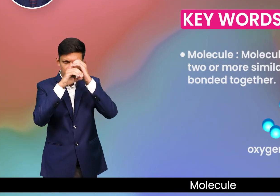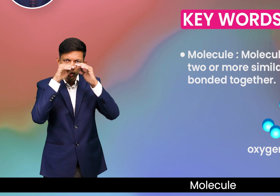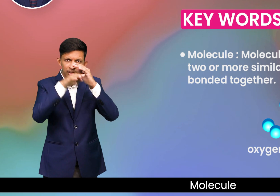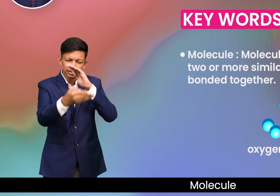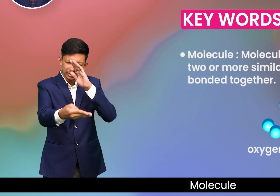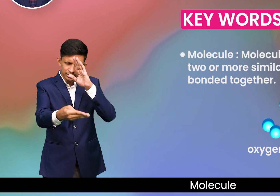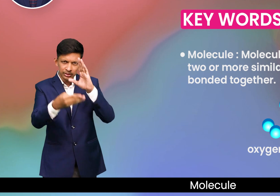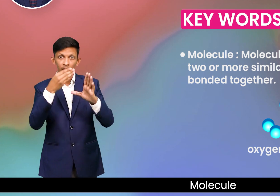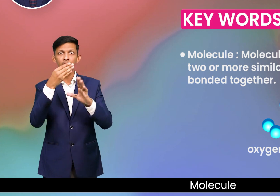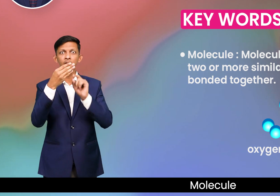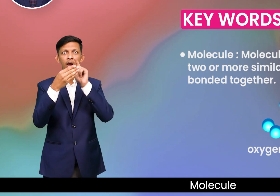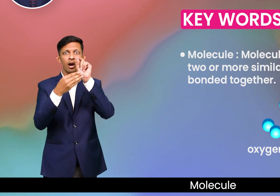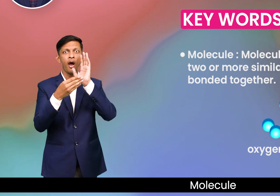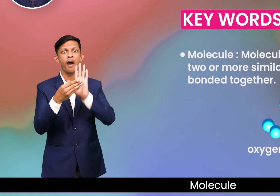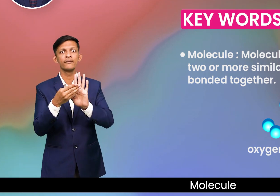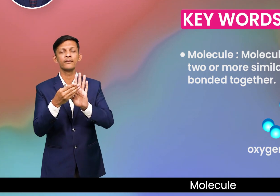molecule,